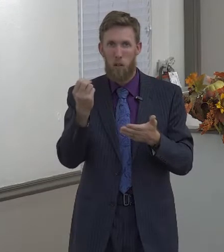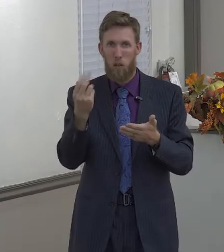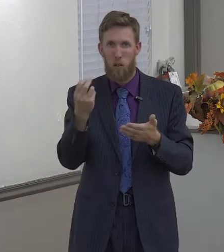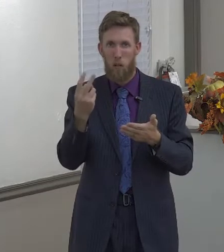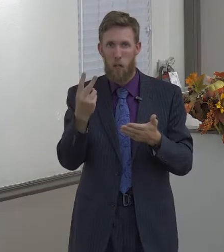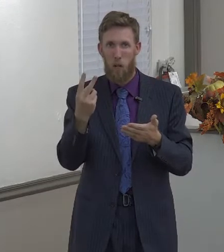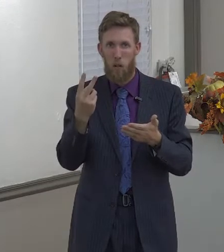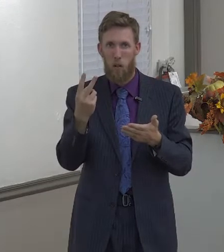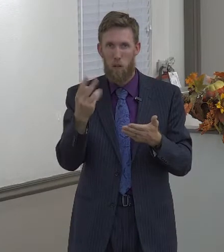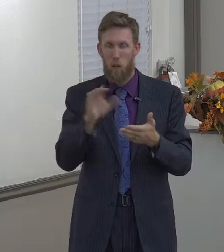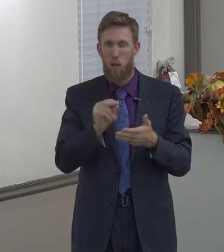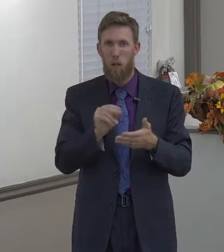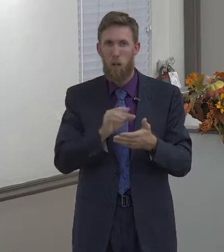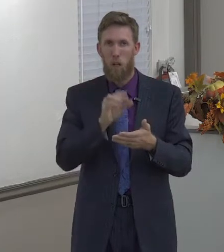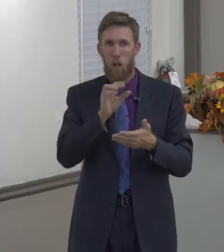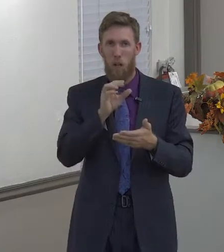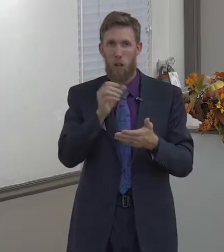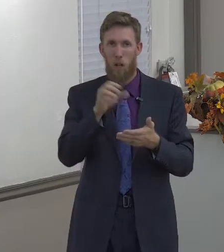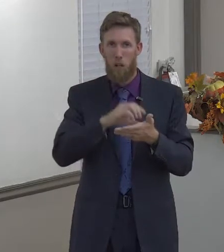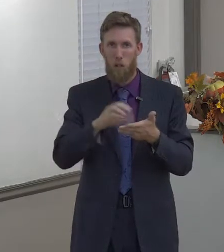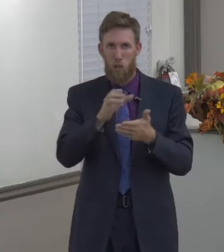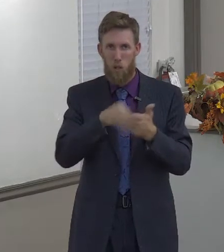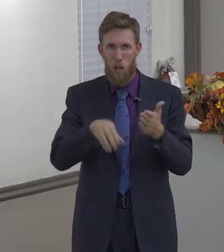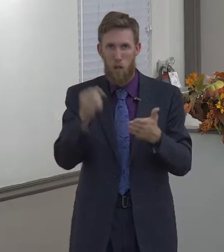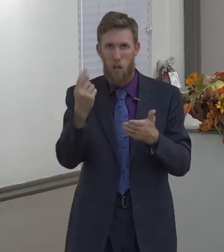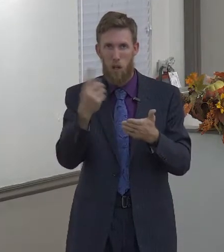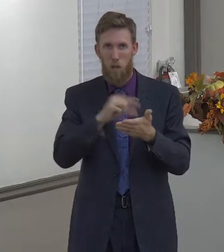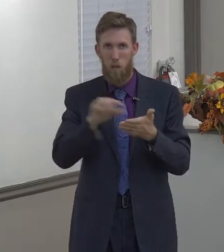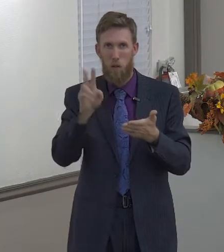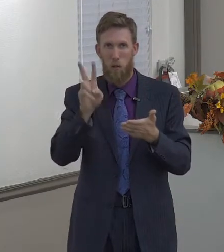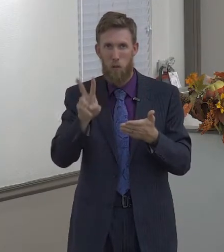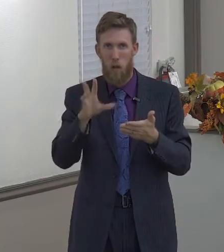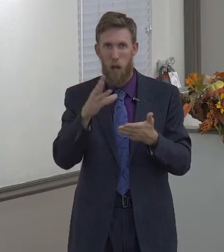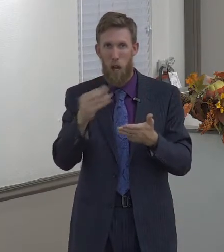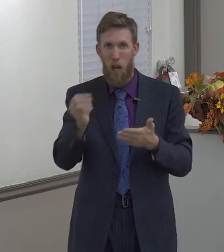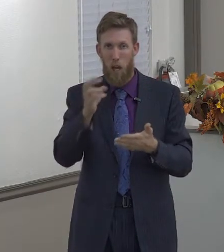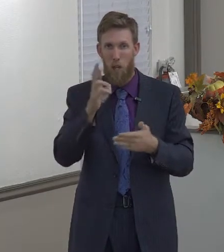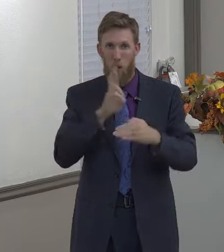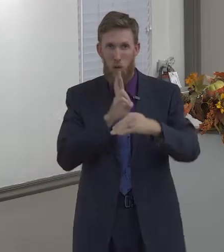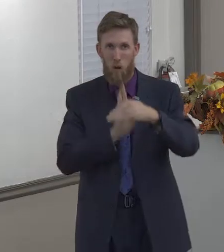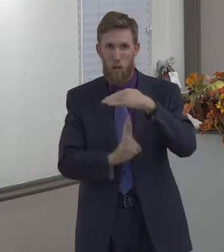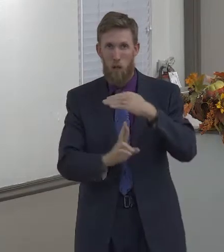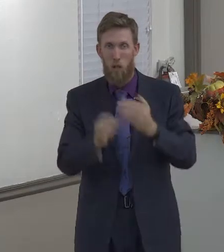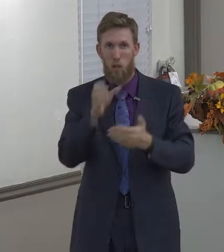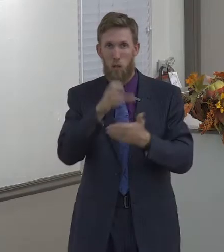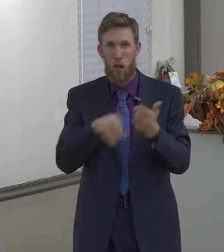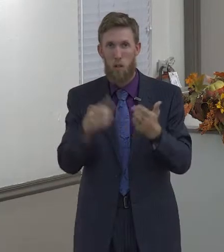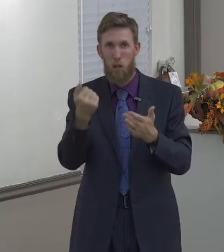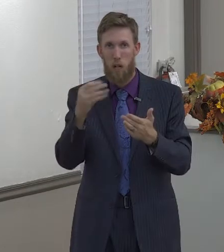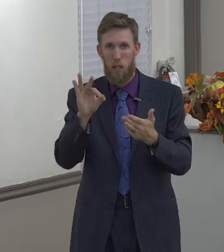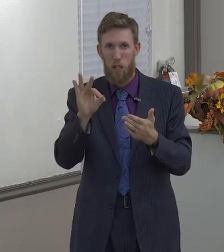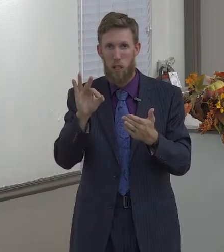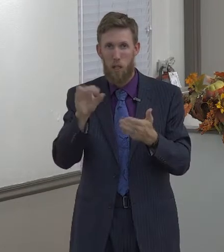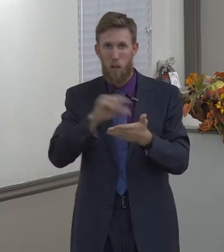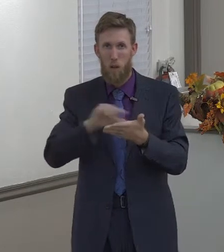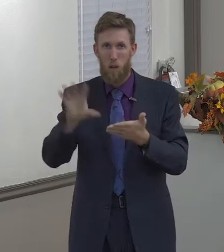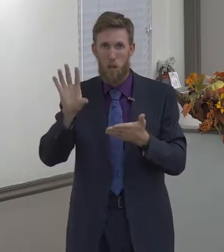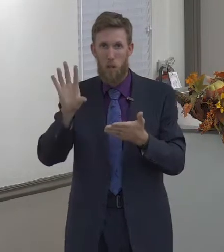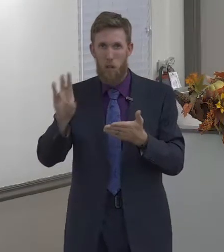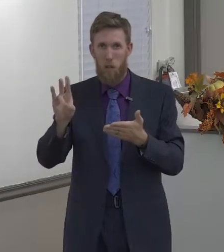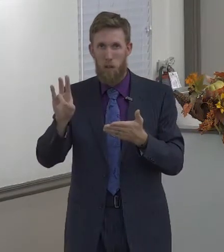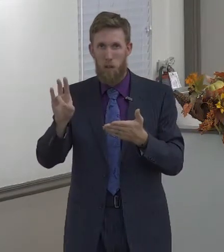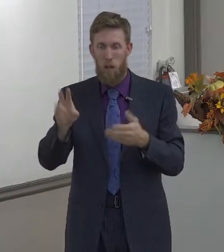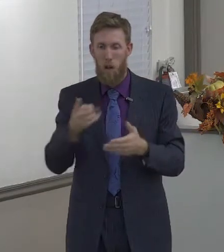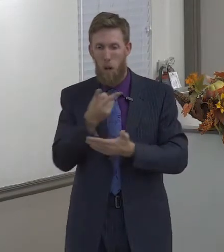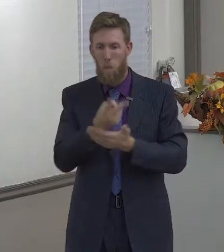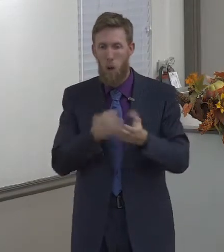honor to Him, for the marriage of the Lamb is come, and His wife hath made herself ready. This metaphor shows us that there is a relationship.